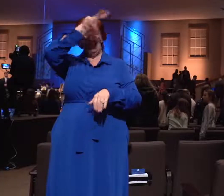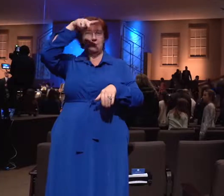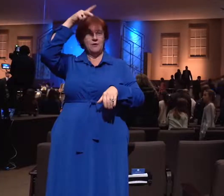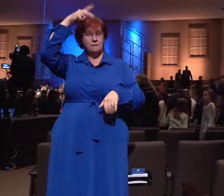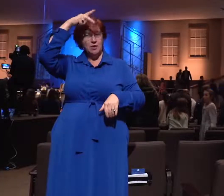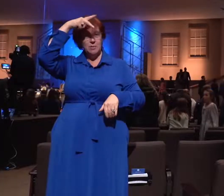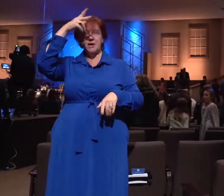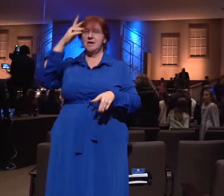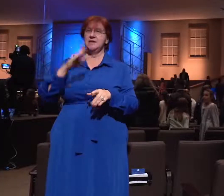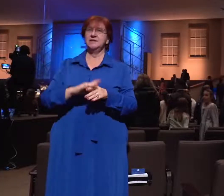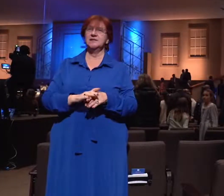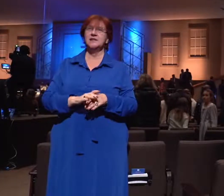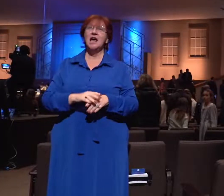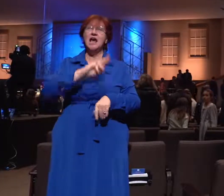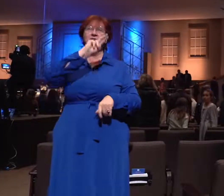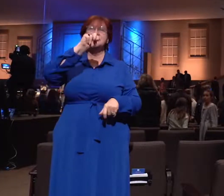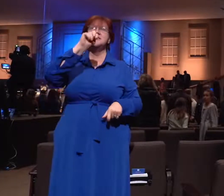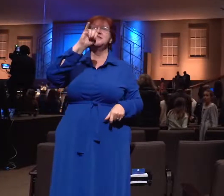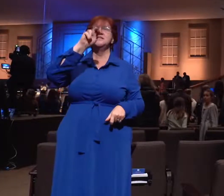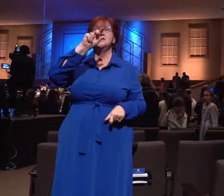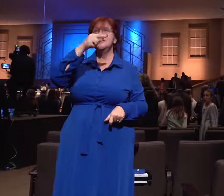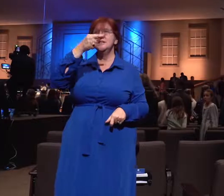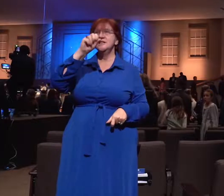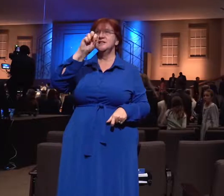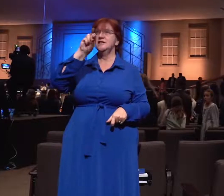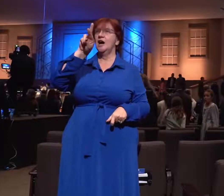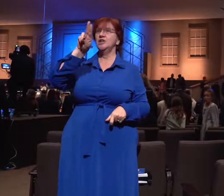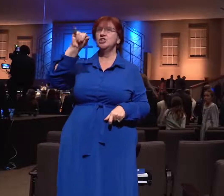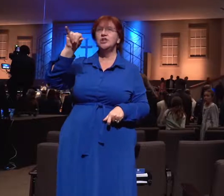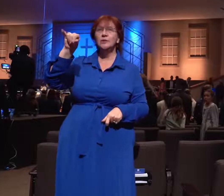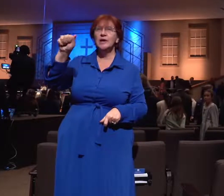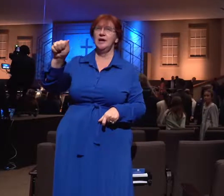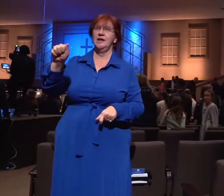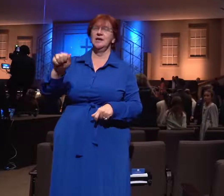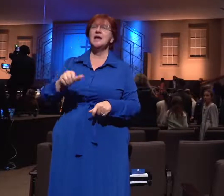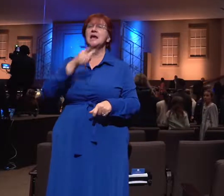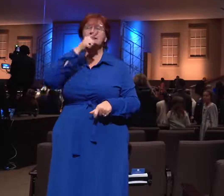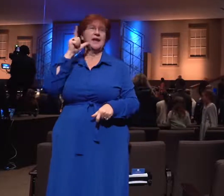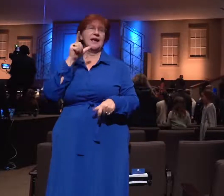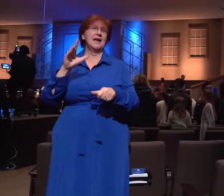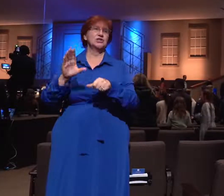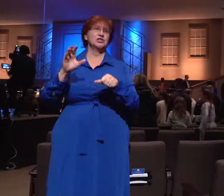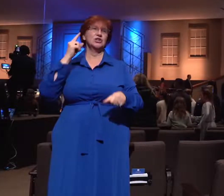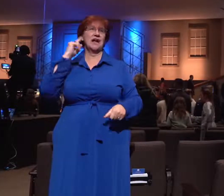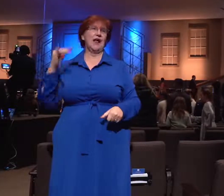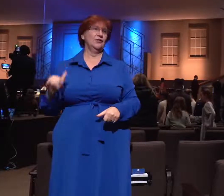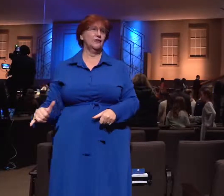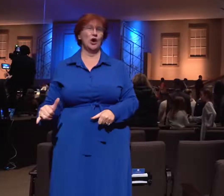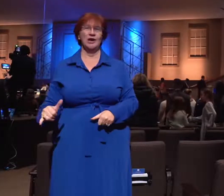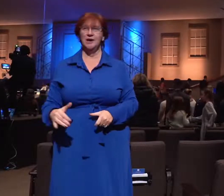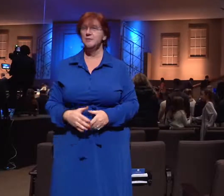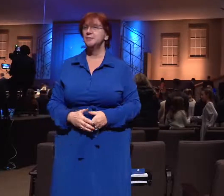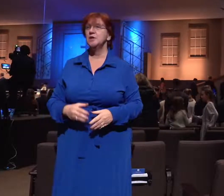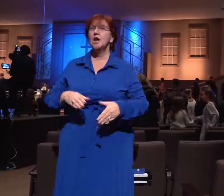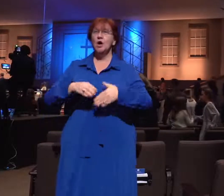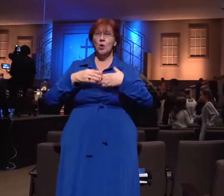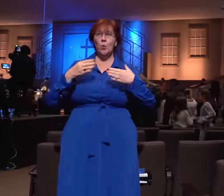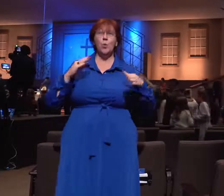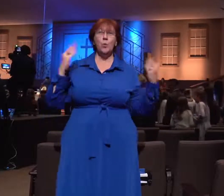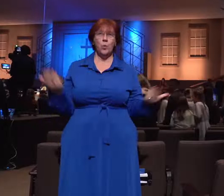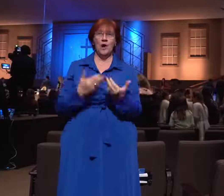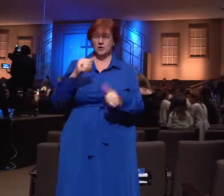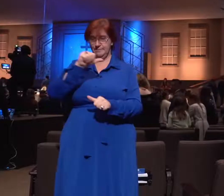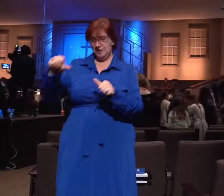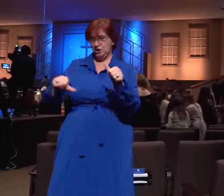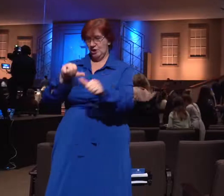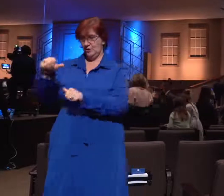in Lancaster, California, and we want to keep that light shining. Take a few minutes right now and shake hands with those around you. Maybe find a